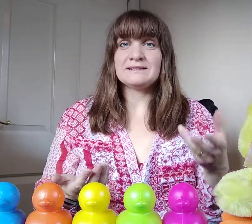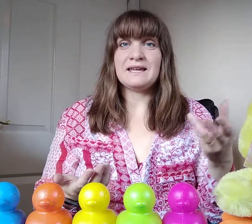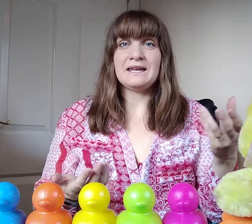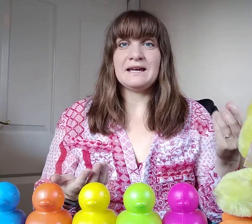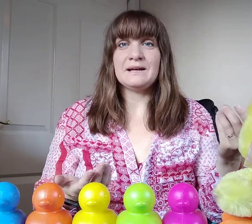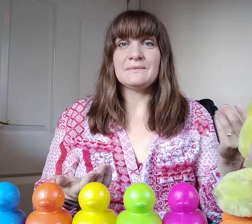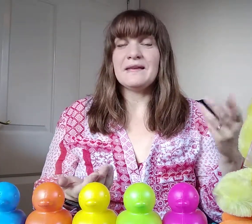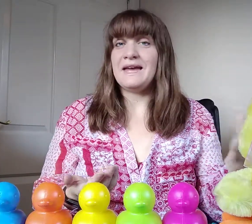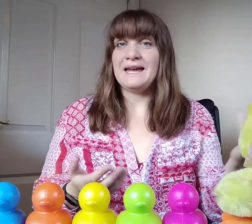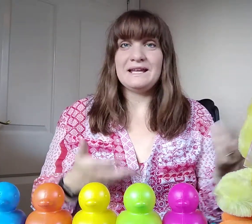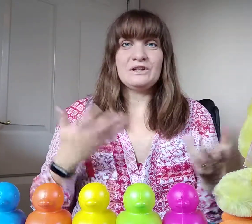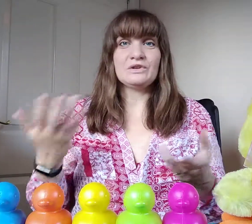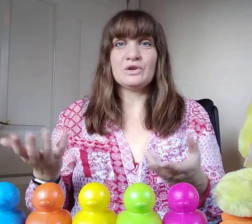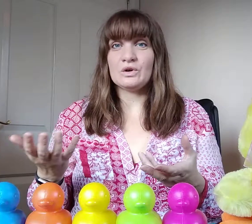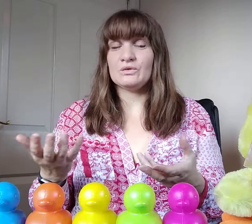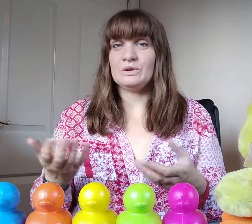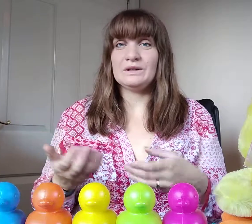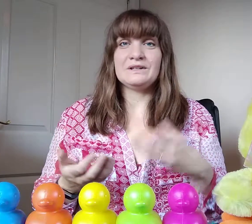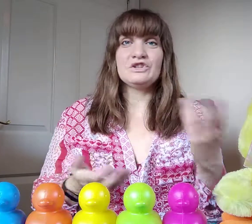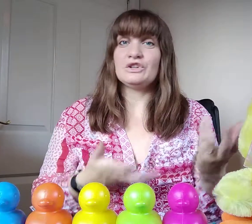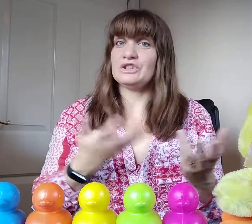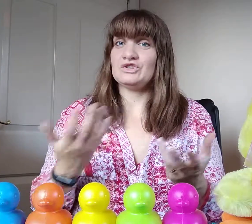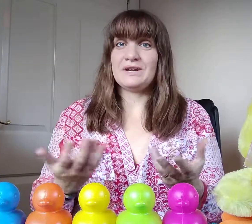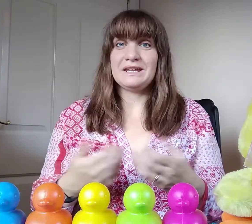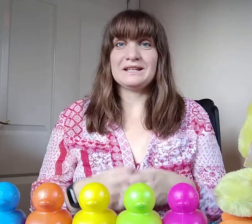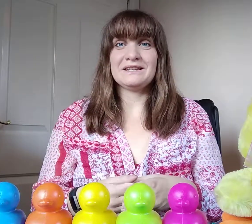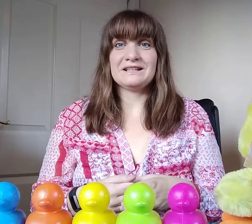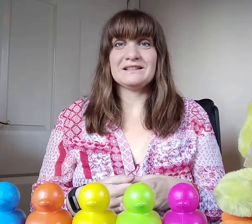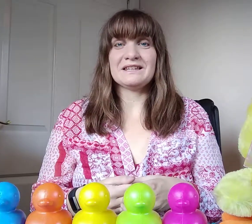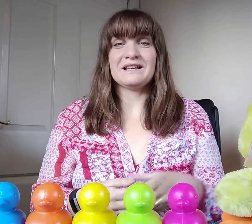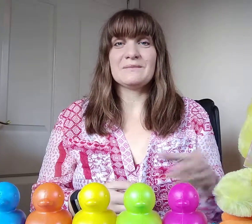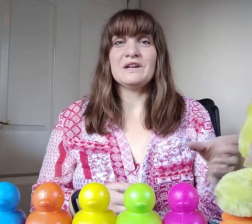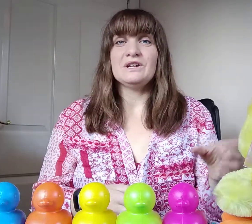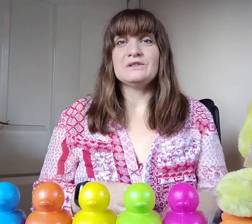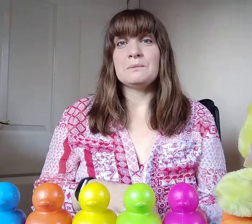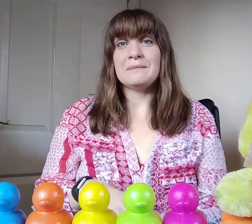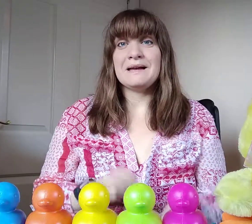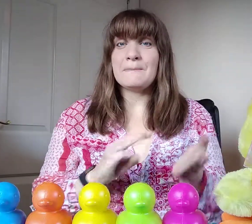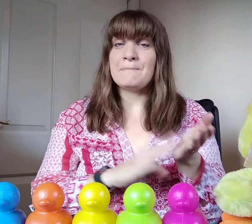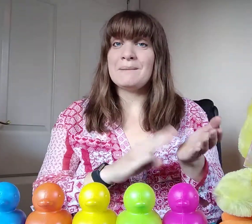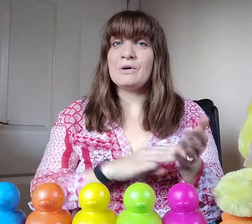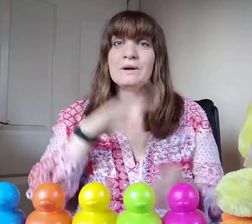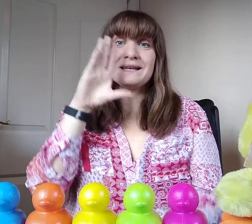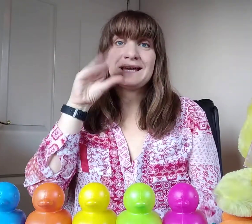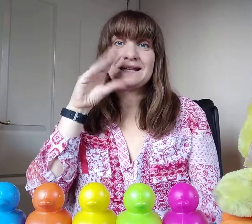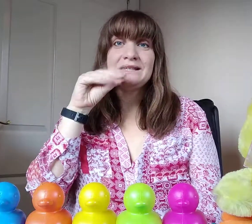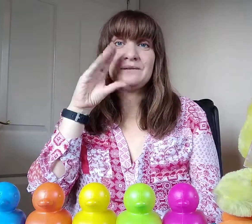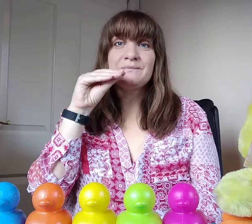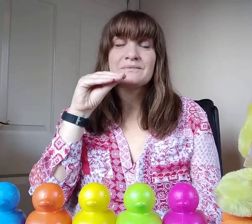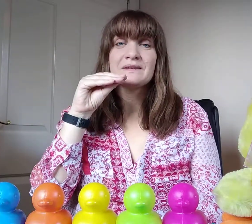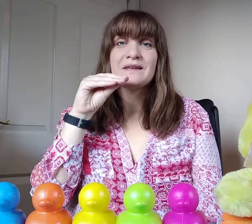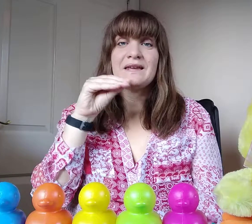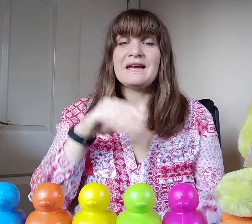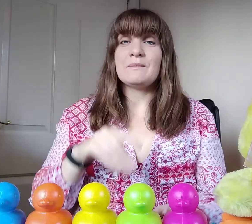say hen and cockerel and duck and drake and things like that. So maman gan, and we've